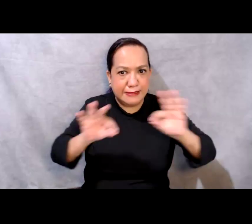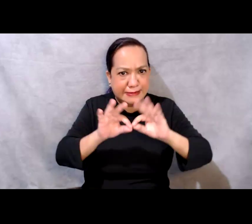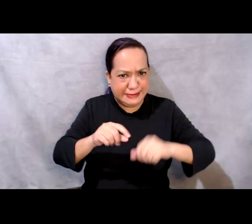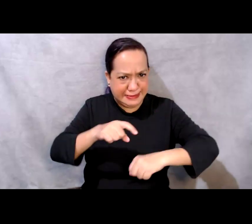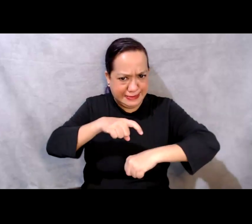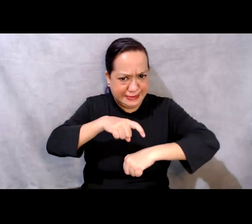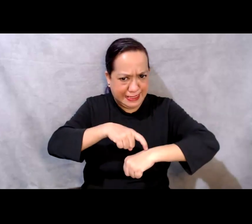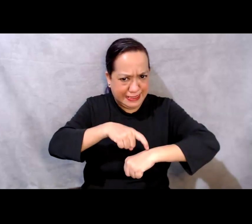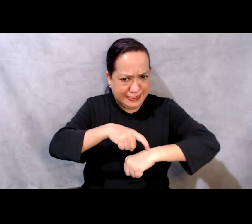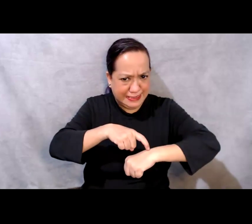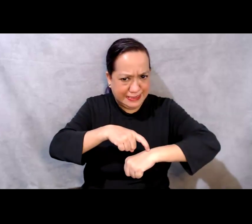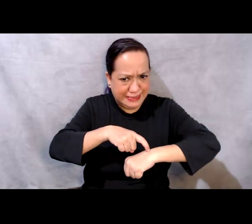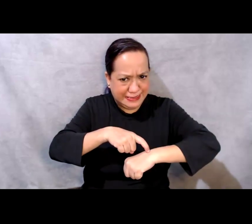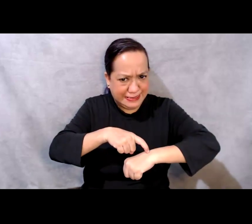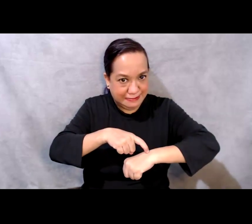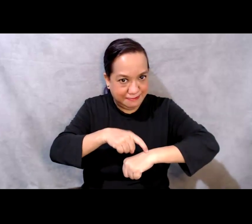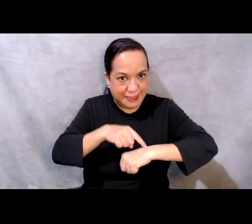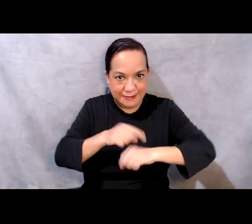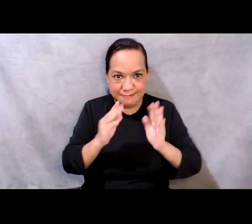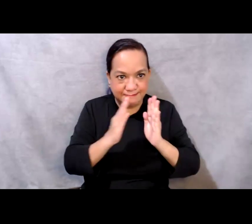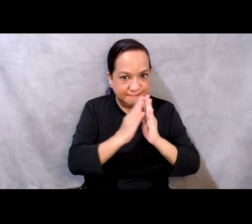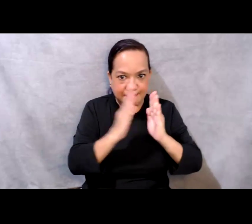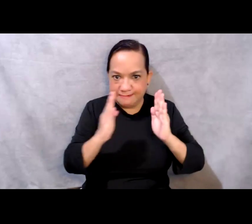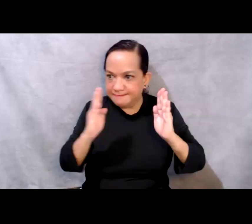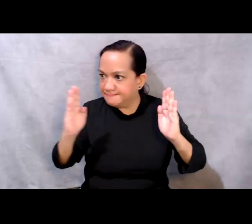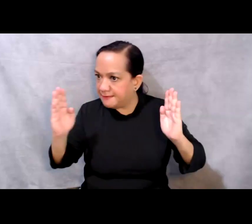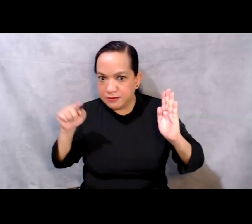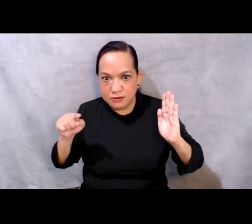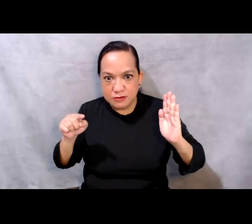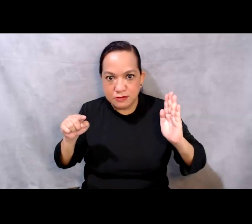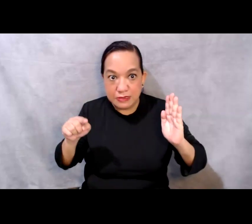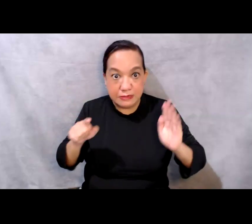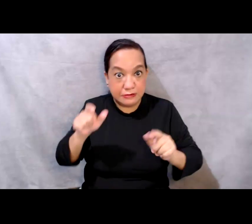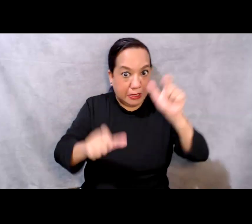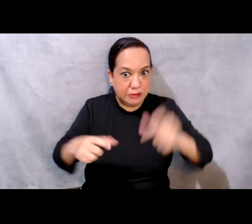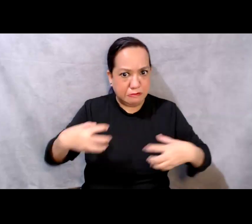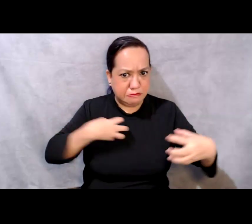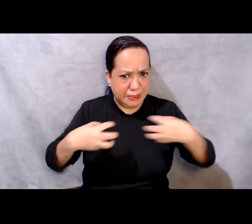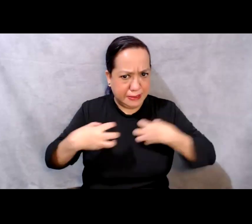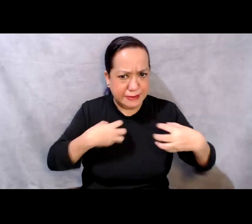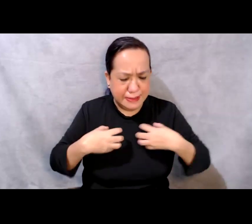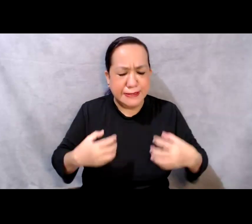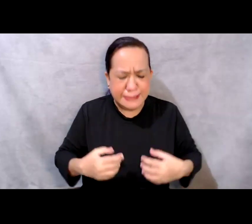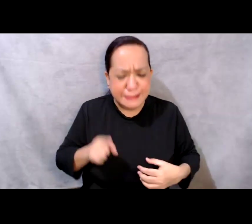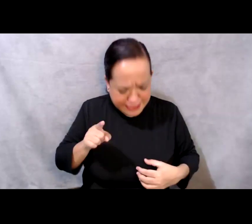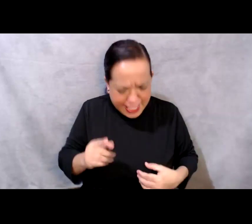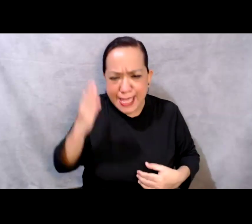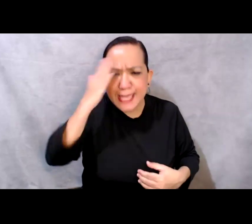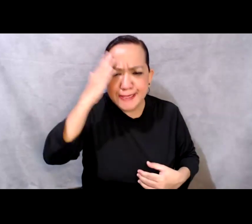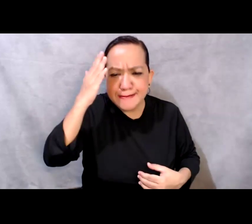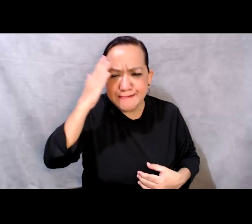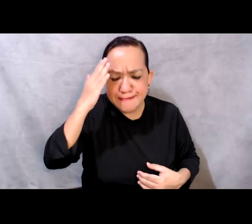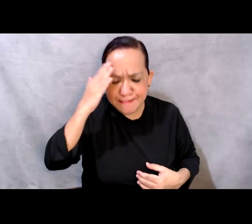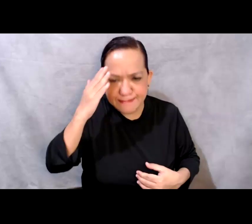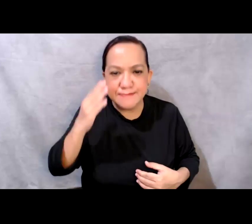have been leveled to us are fair criticisms, but I would like again to remind ourselves that